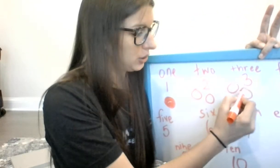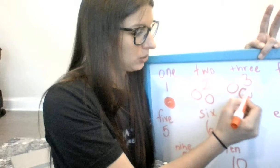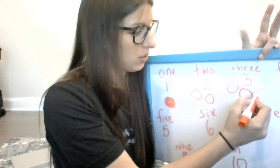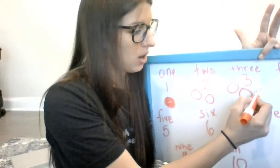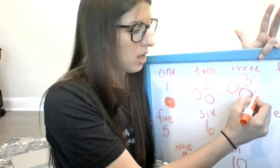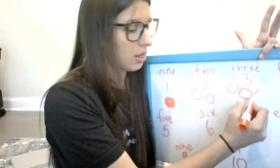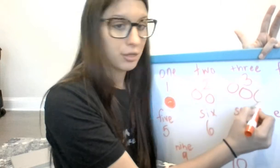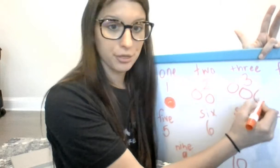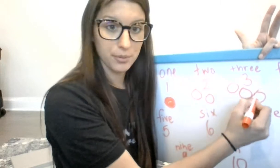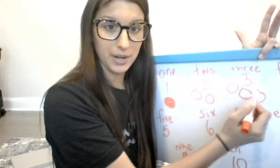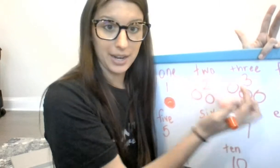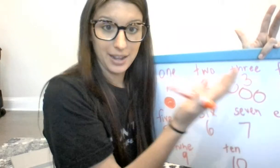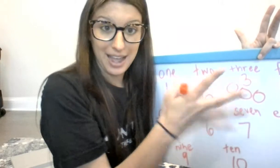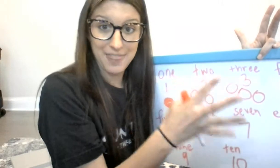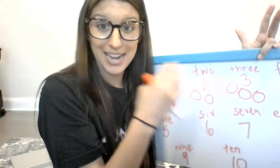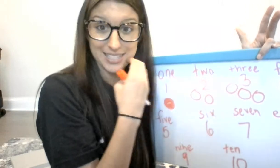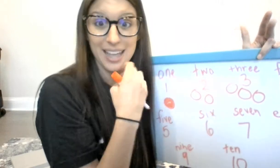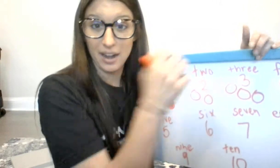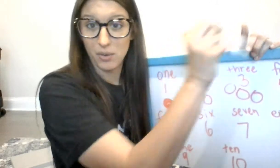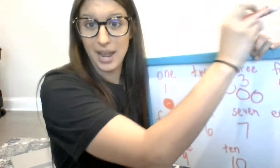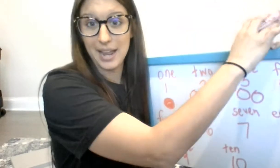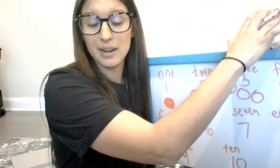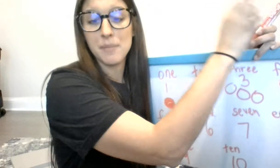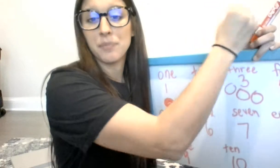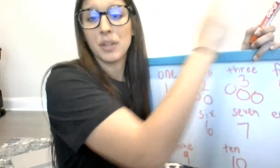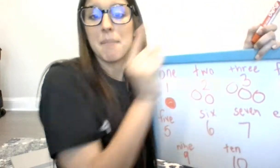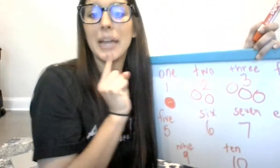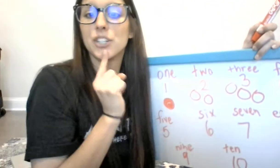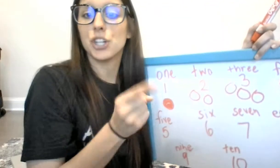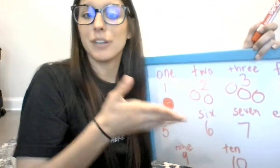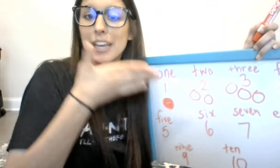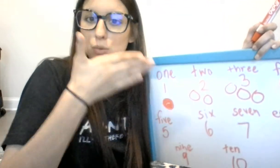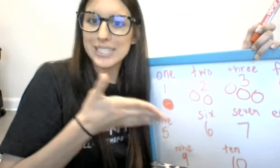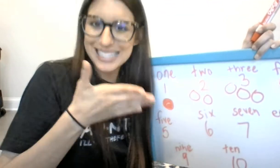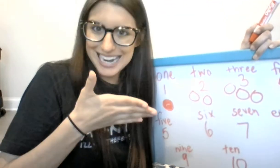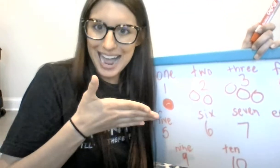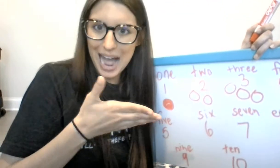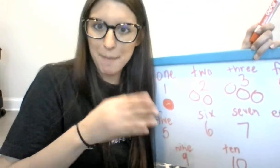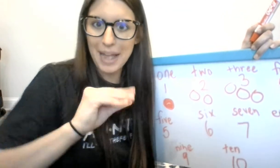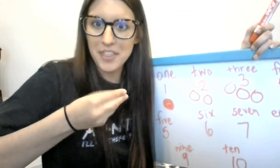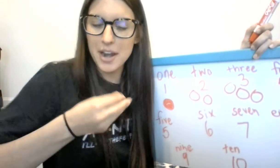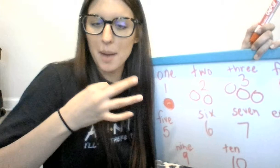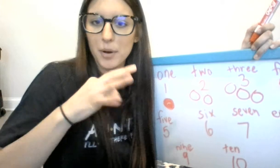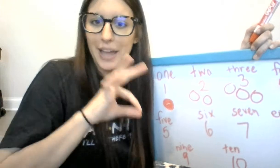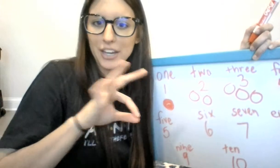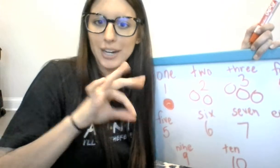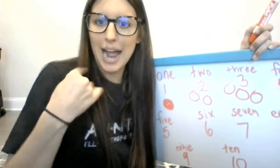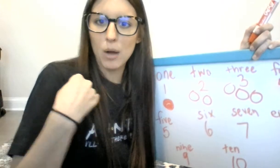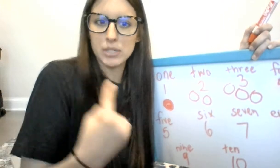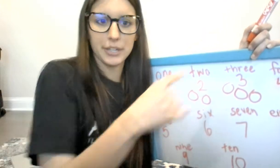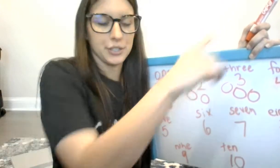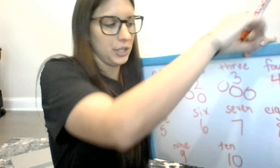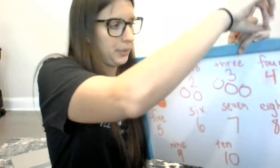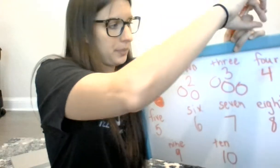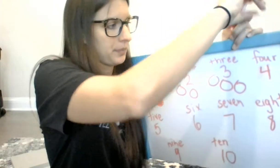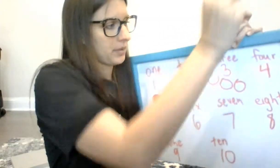2, 3. And that's it, okay? Make sure that you stop at the number that you're counting to,